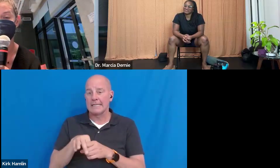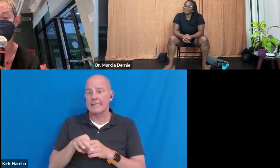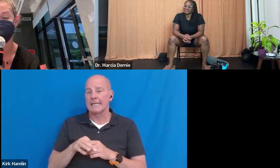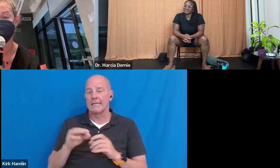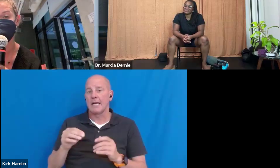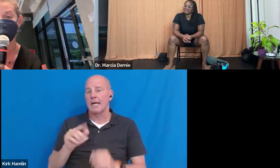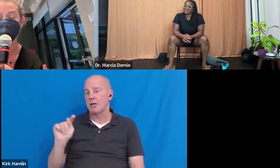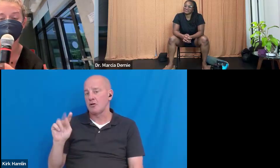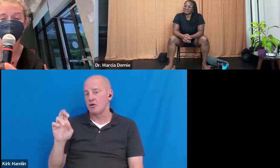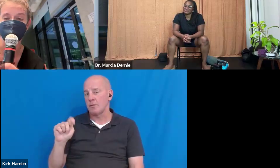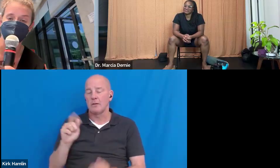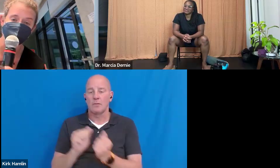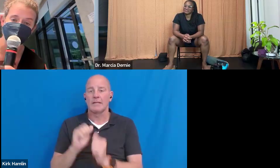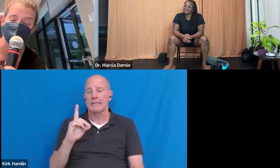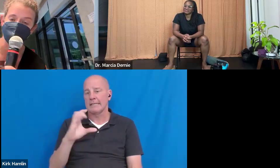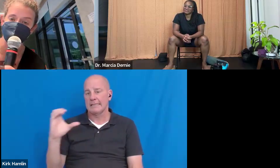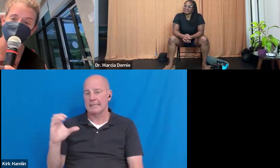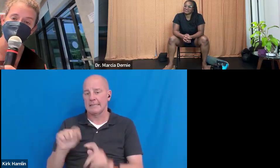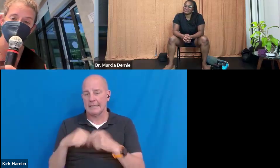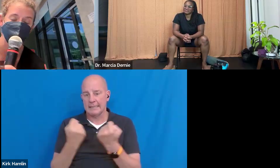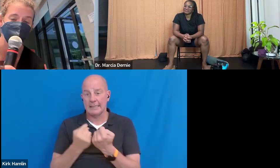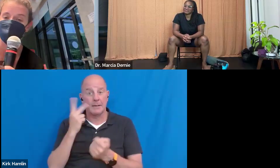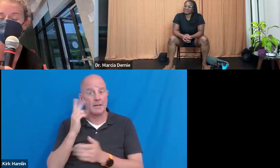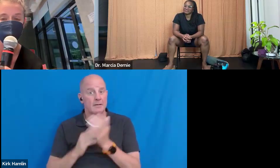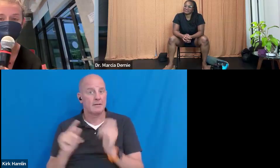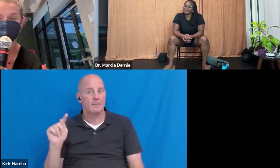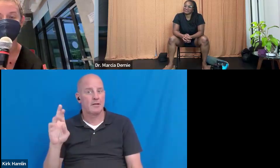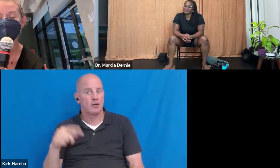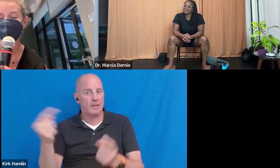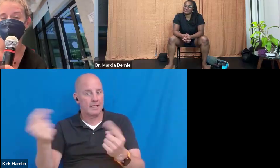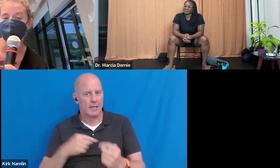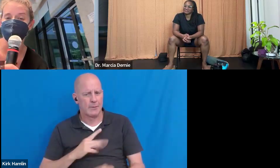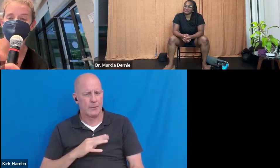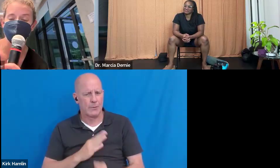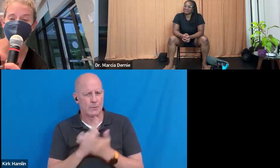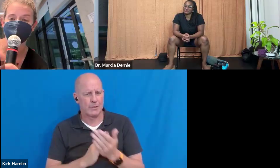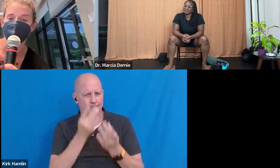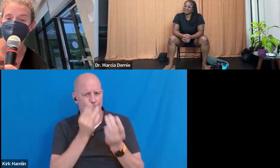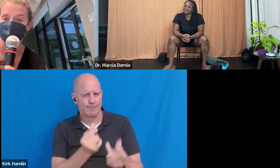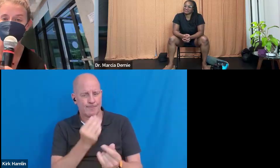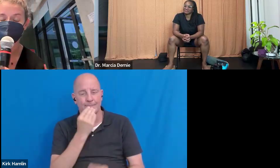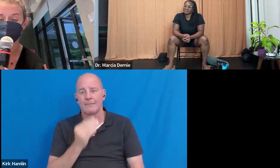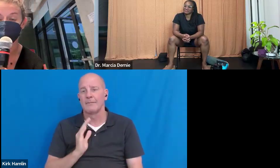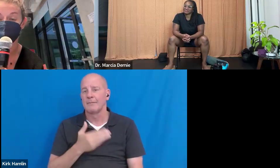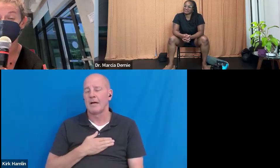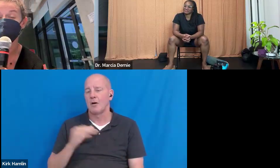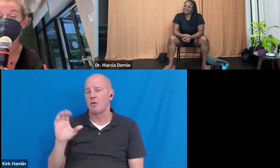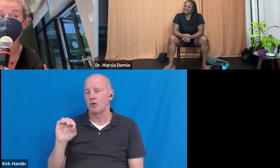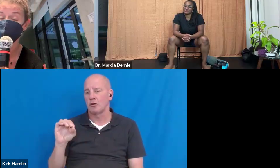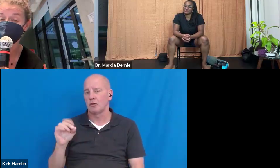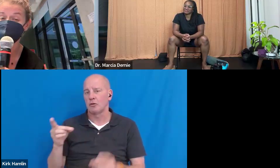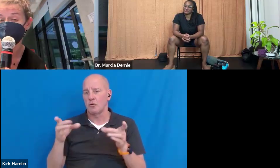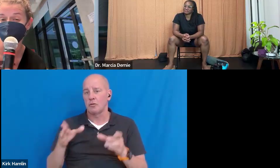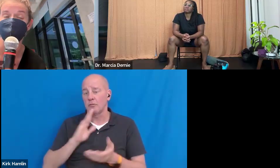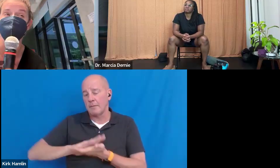on Friday afternoon. I saw some of the treats come in today. There's some yummy things, and our co-director Dagny is going to be cooking